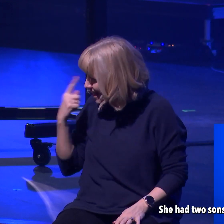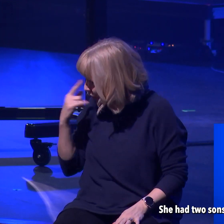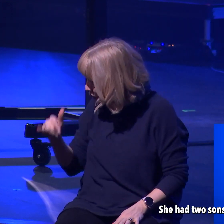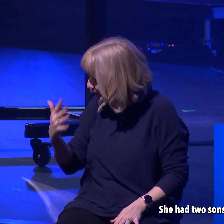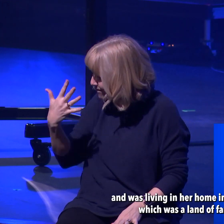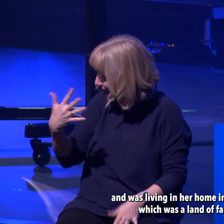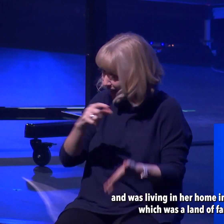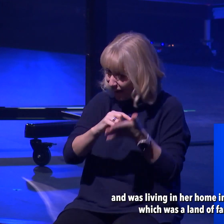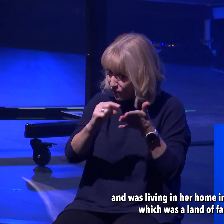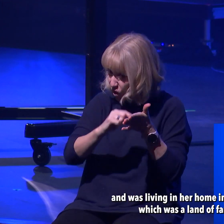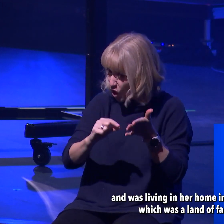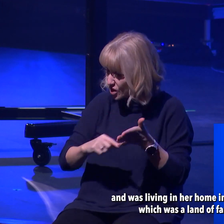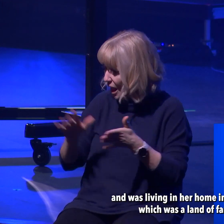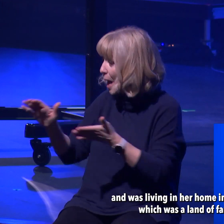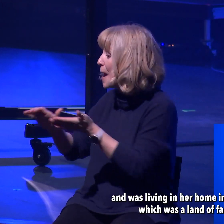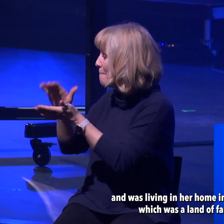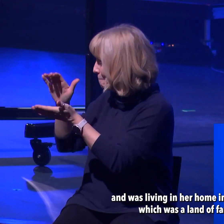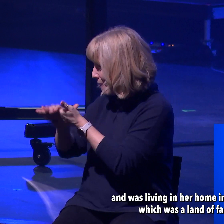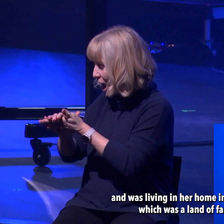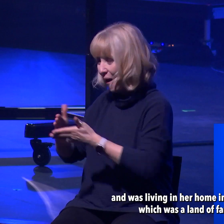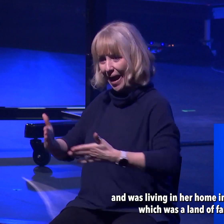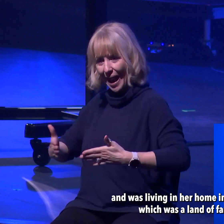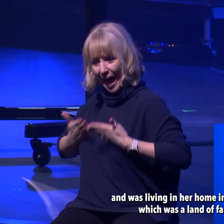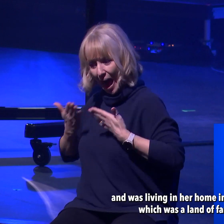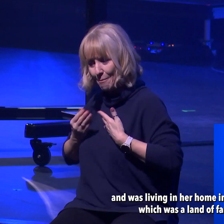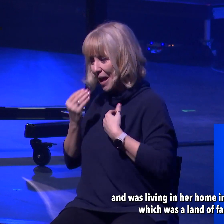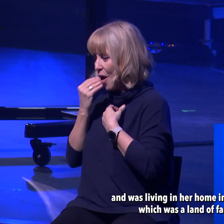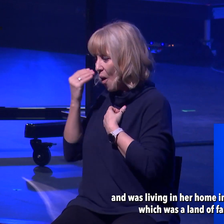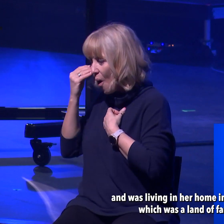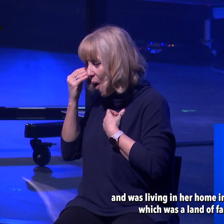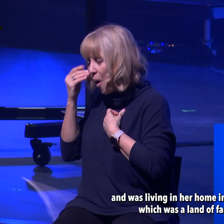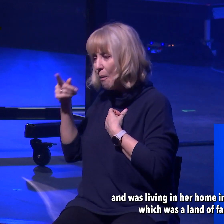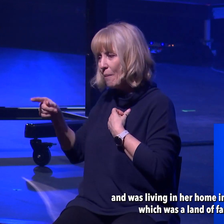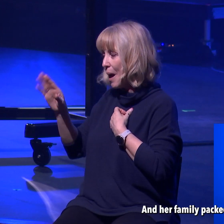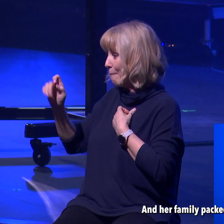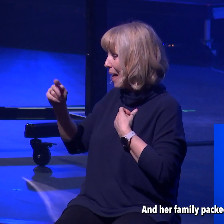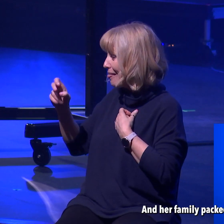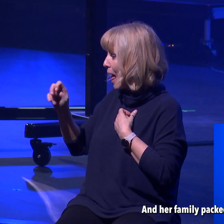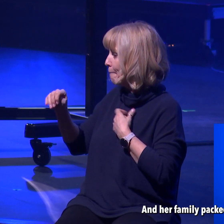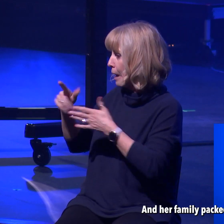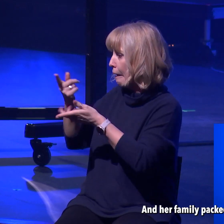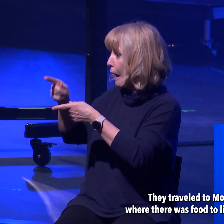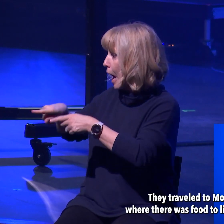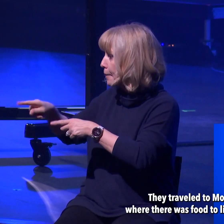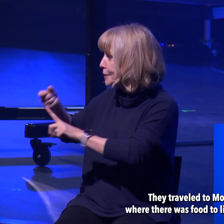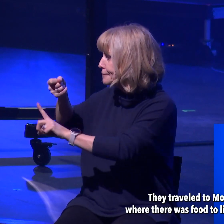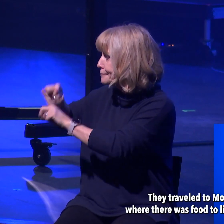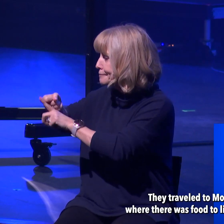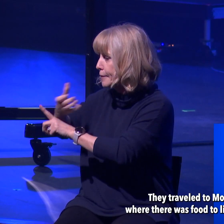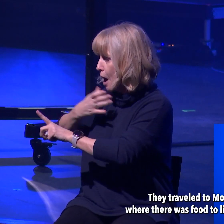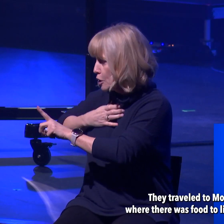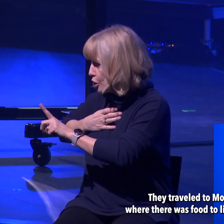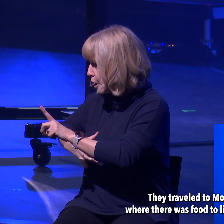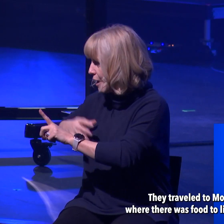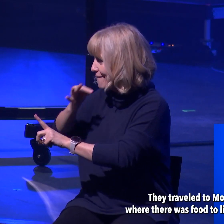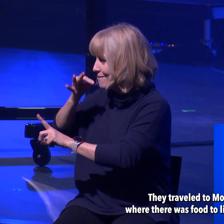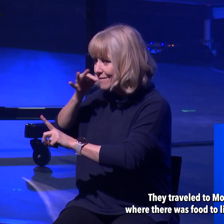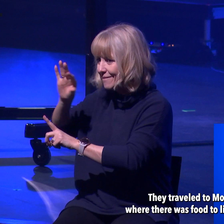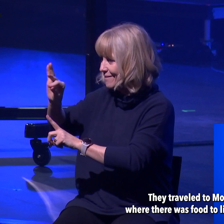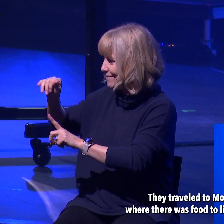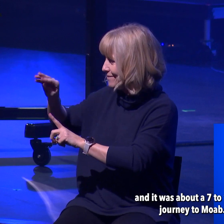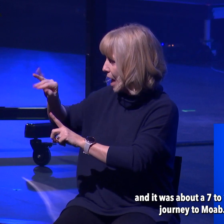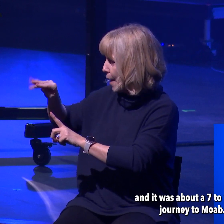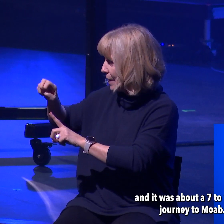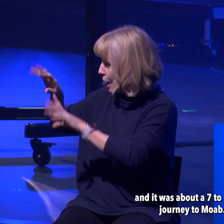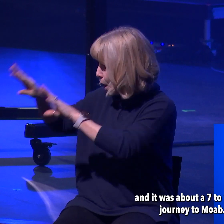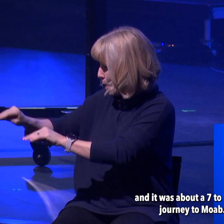2 sons, and was living in her home in Bethlehem, which was a land of famine. And her family packed up, they traveled to Moab, where there was food to